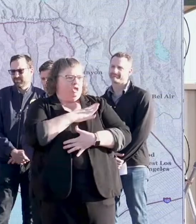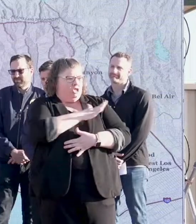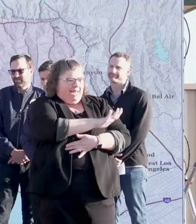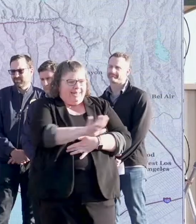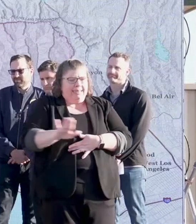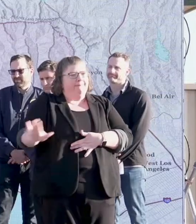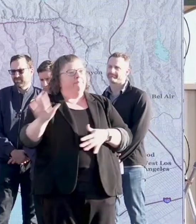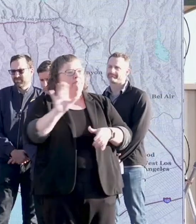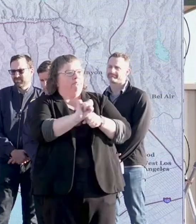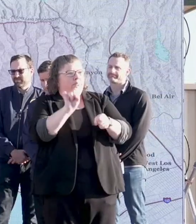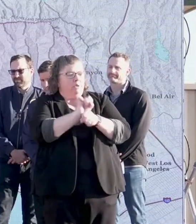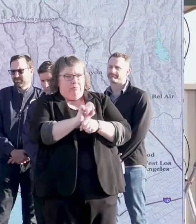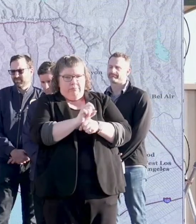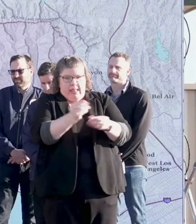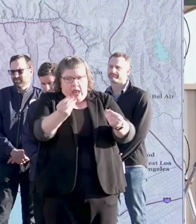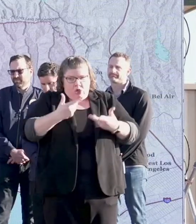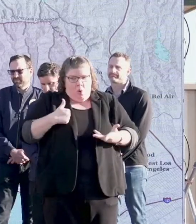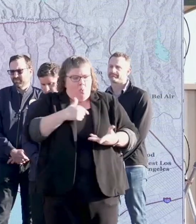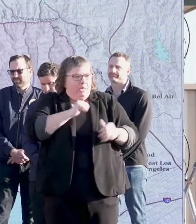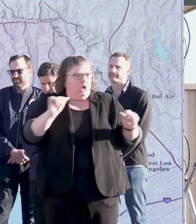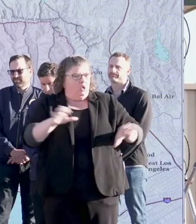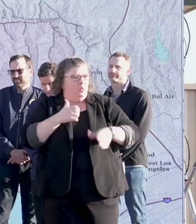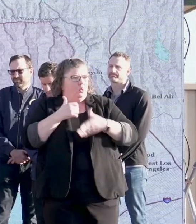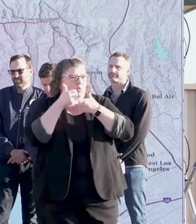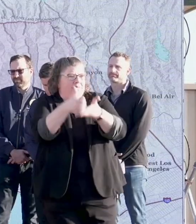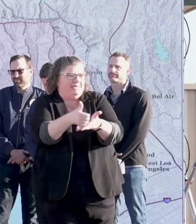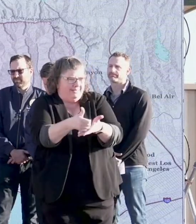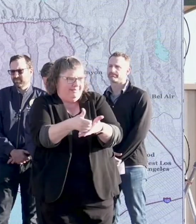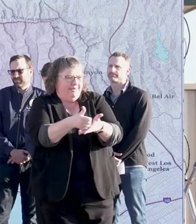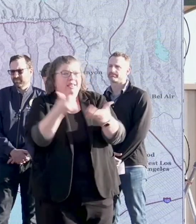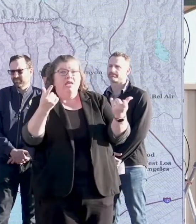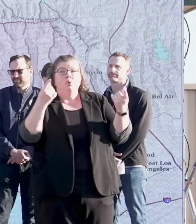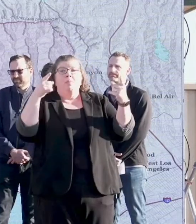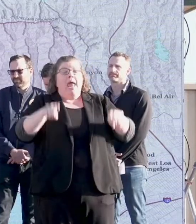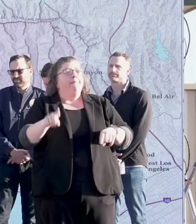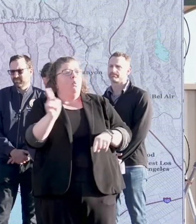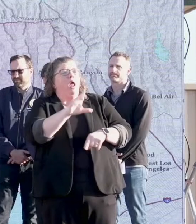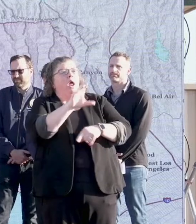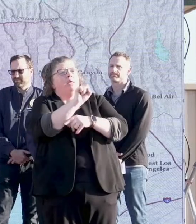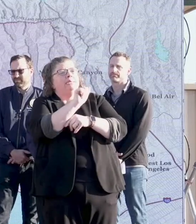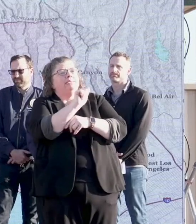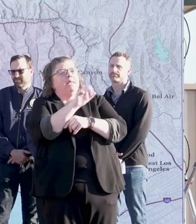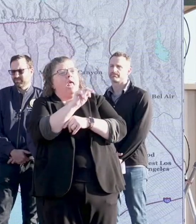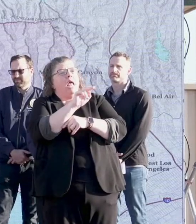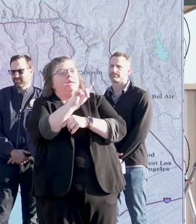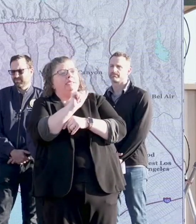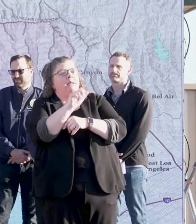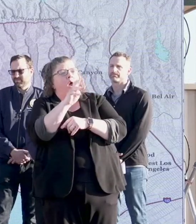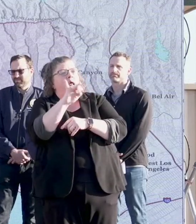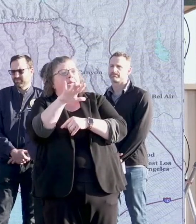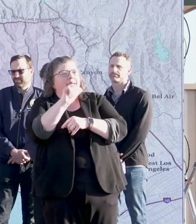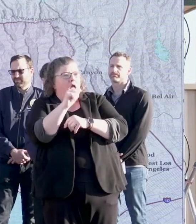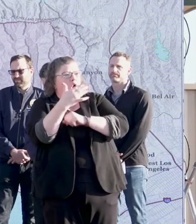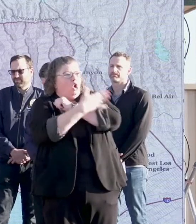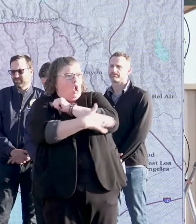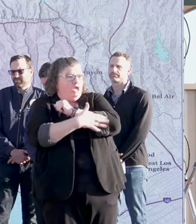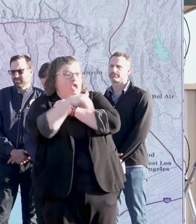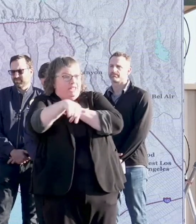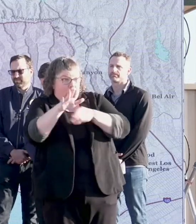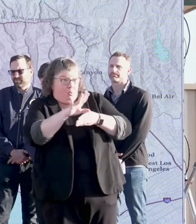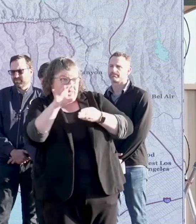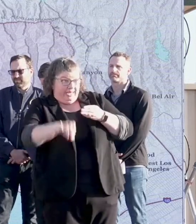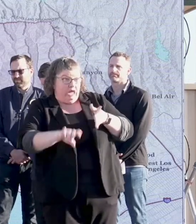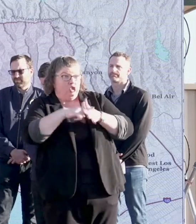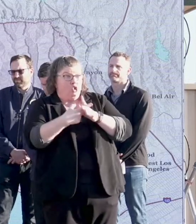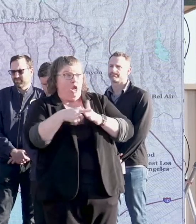can do to help and assist. This is going to be going on at Santa Monica College this weekend, starting at 8 and